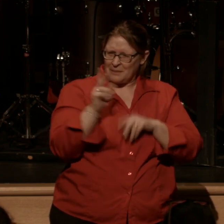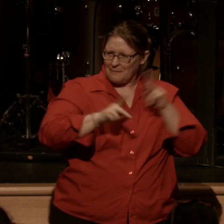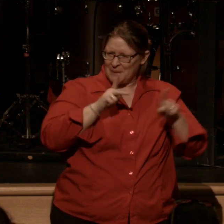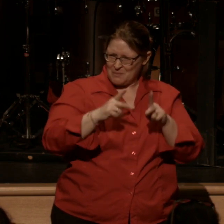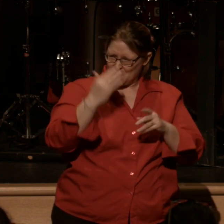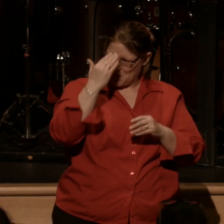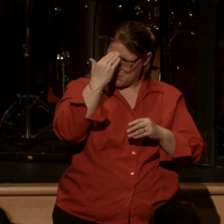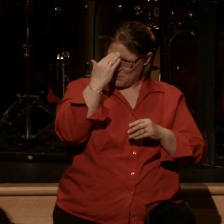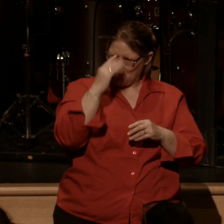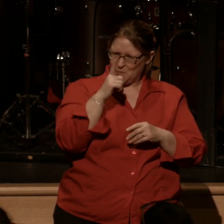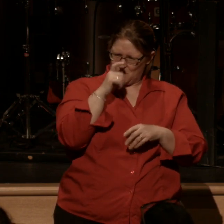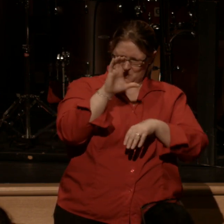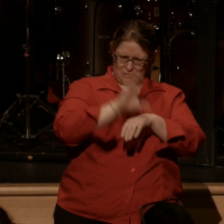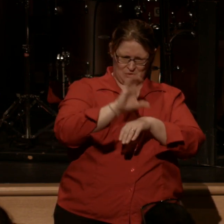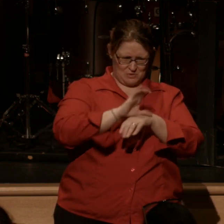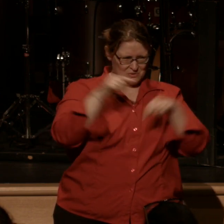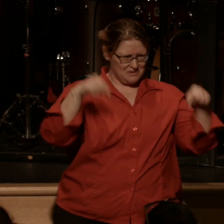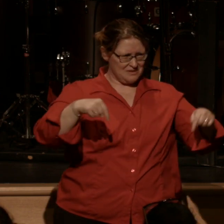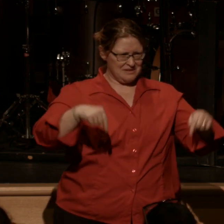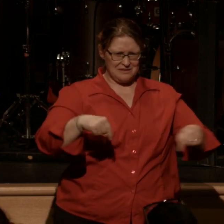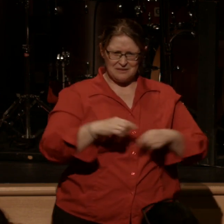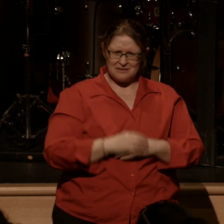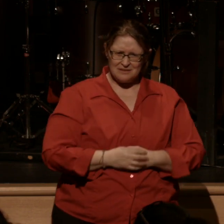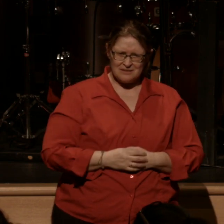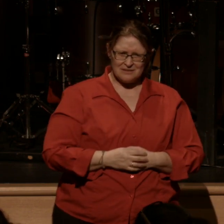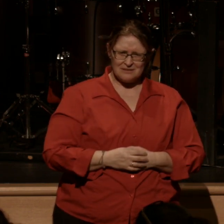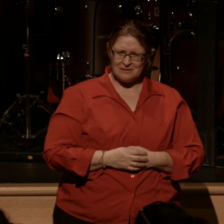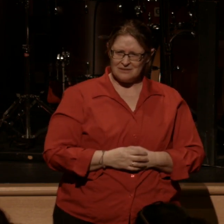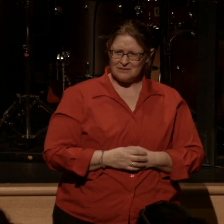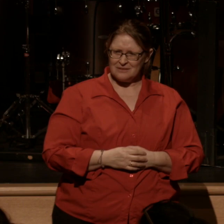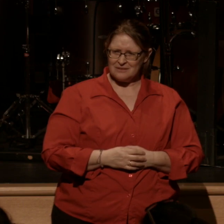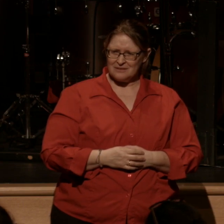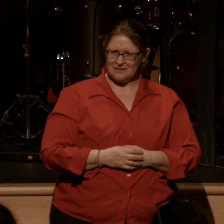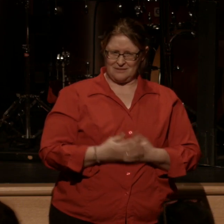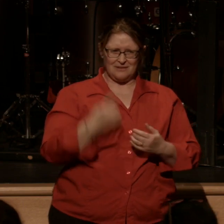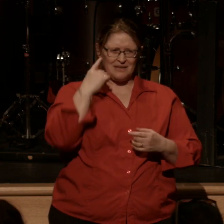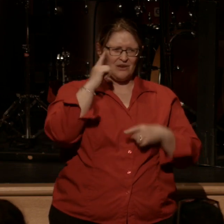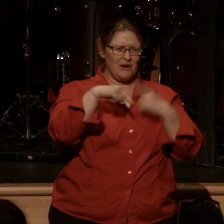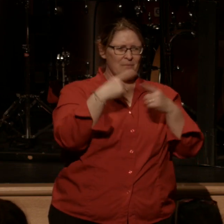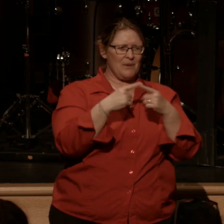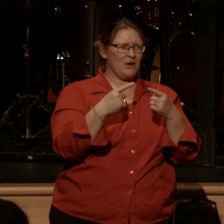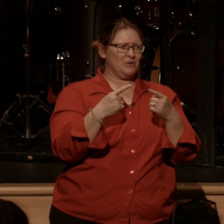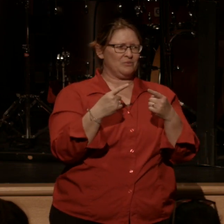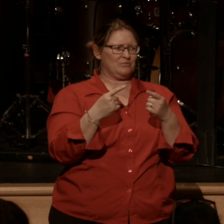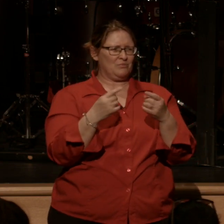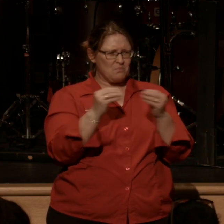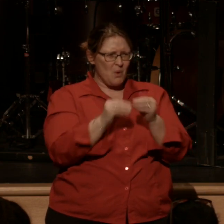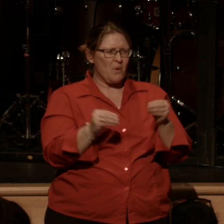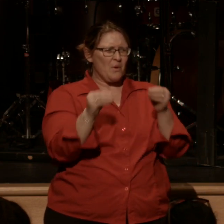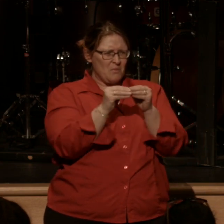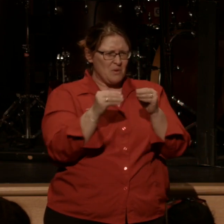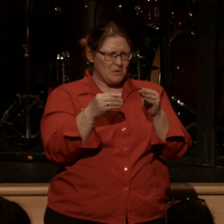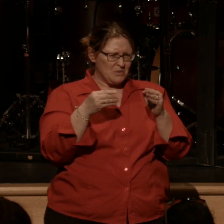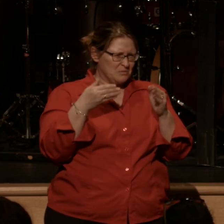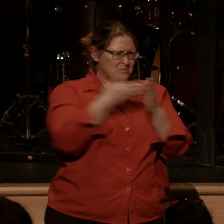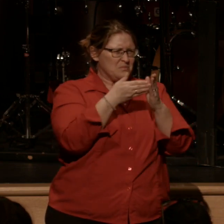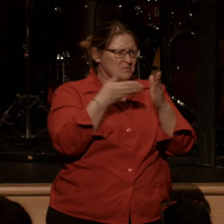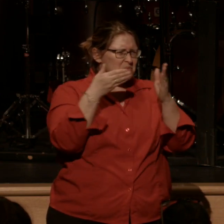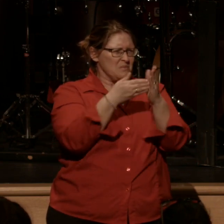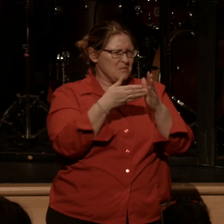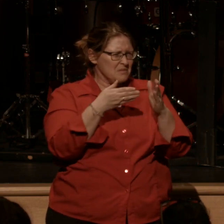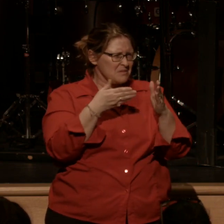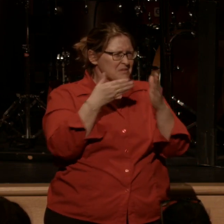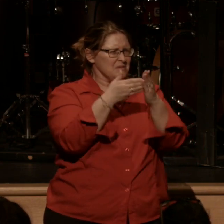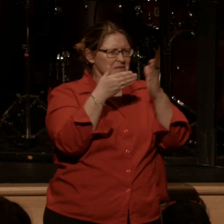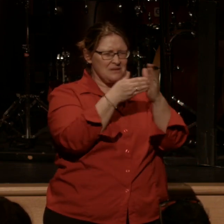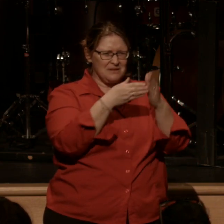even know whose church this is? You hear about growing persecution in the world, and maybe you think, do